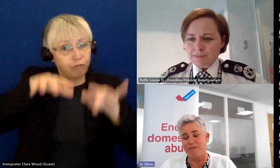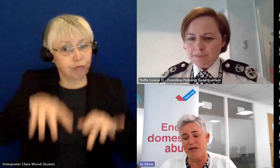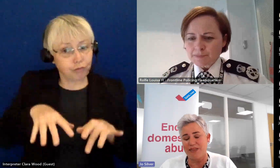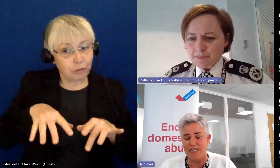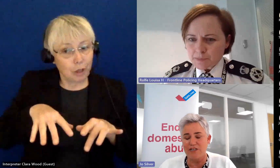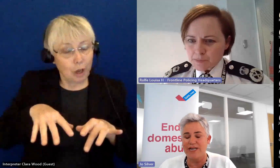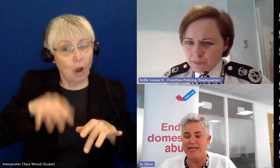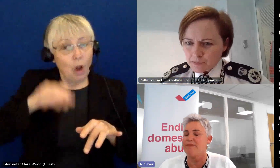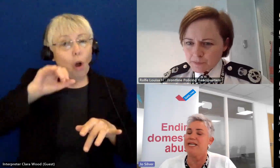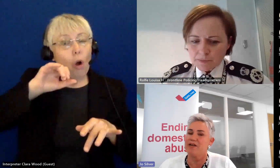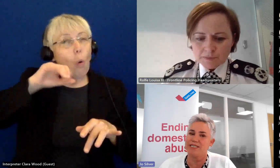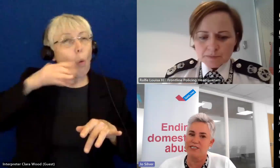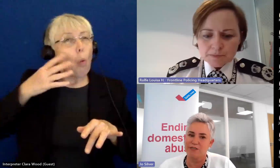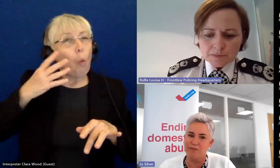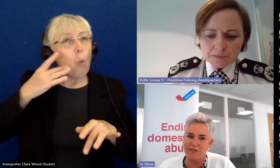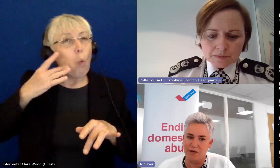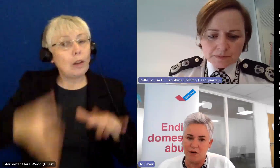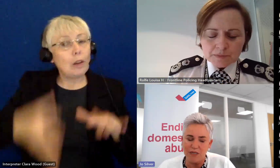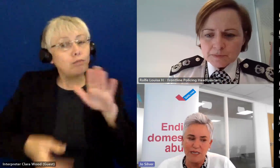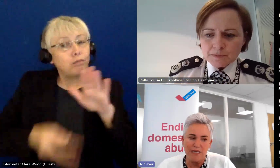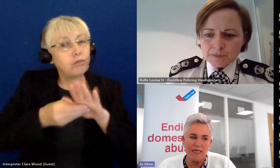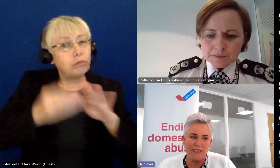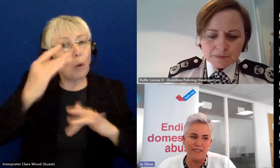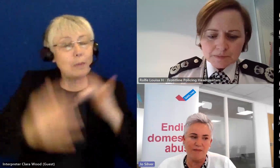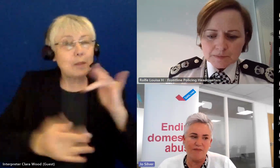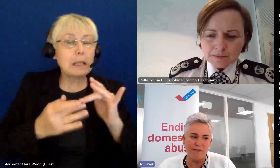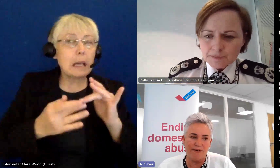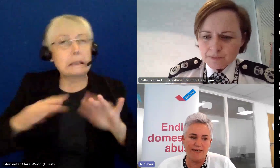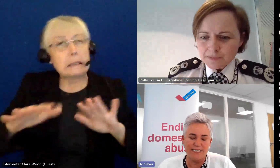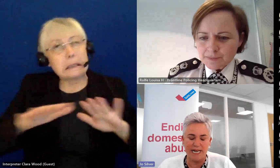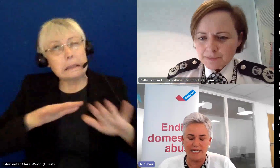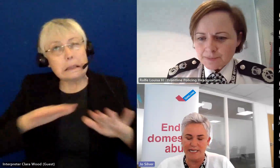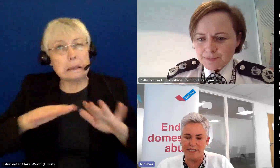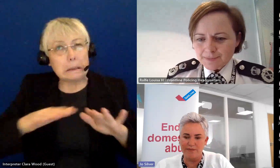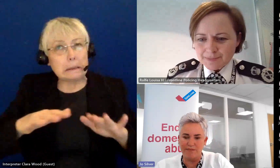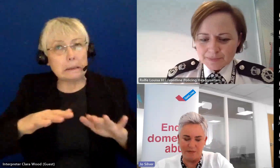in a week, but I think looking at how many questions we've got, and some of them